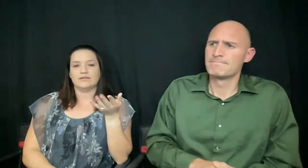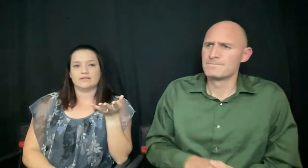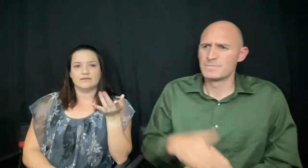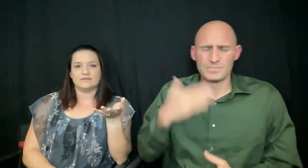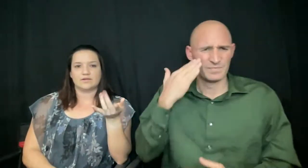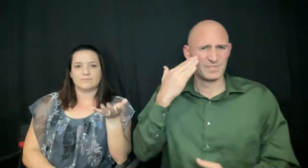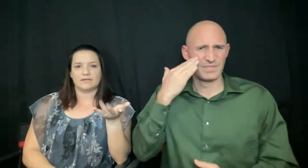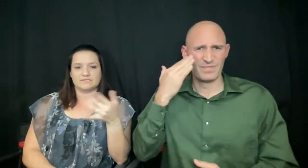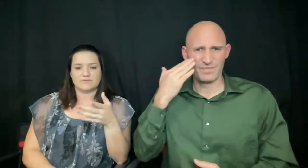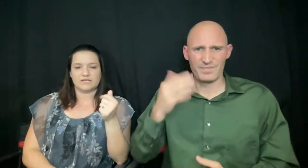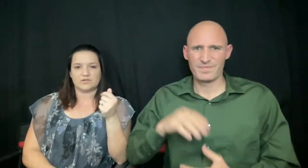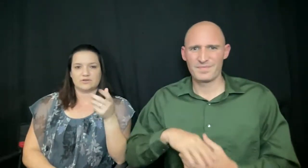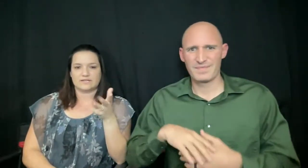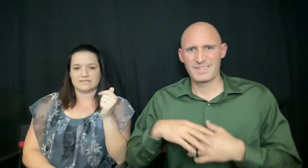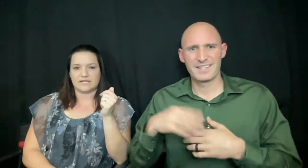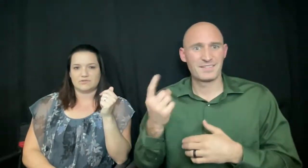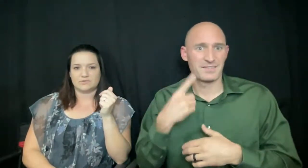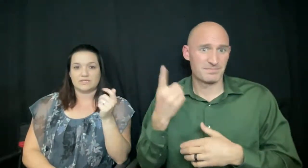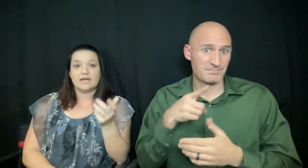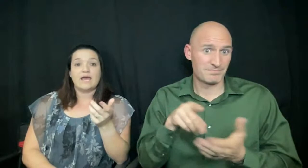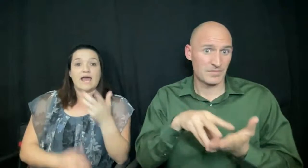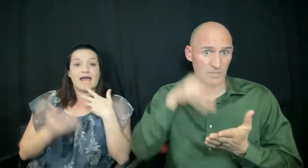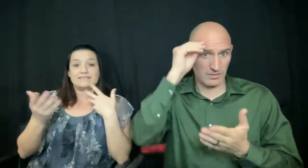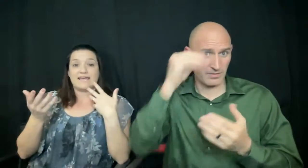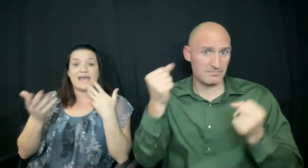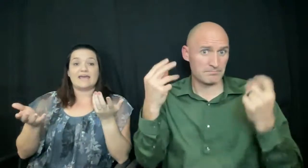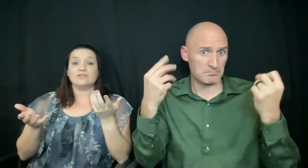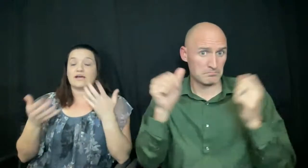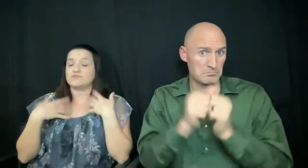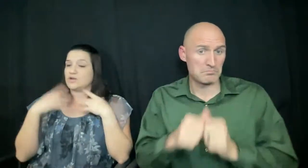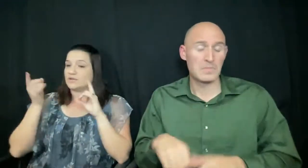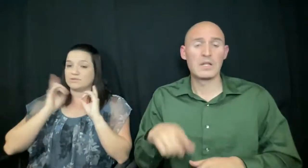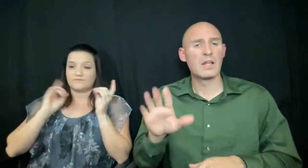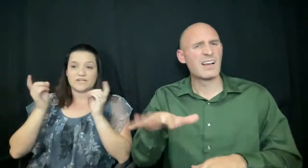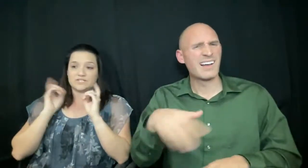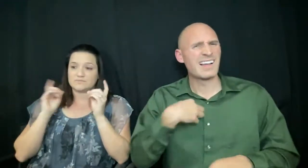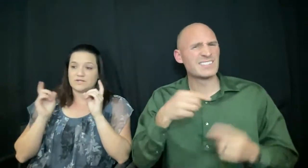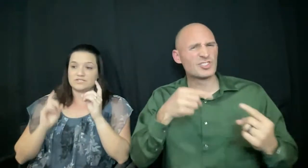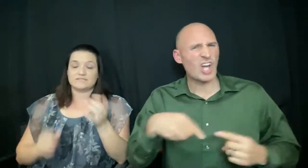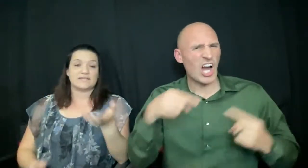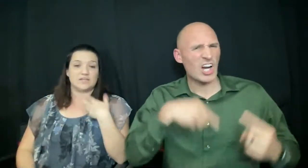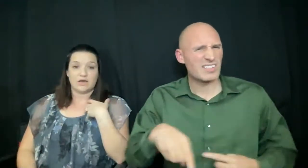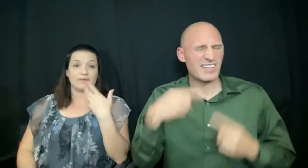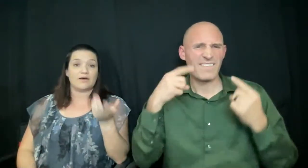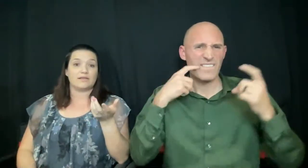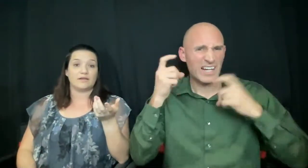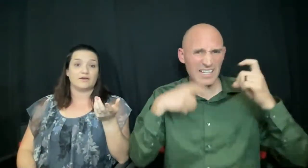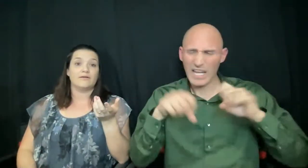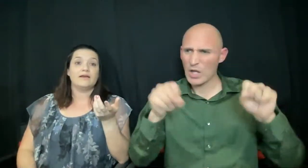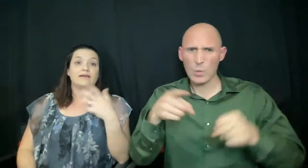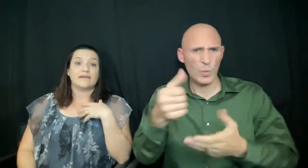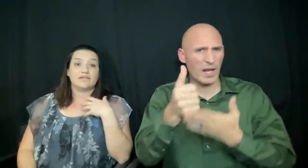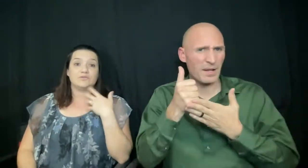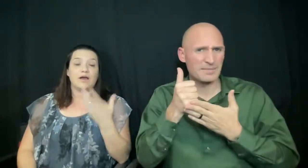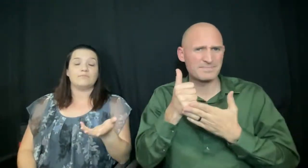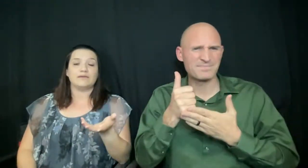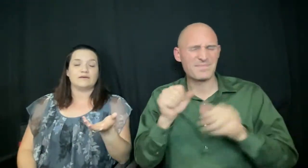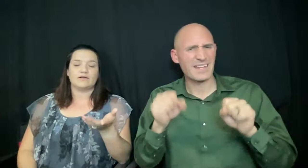a learning buddy, somebody that you're learning sign language with, say, hey, look, I'm struggling with the facial expressions. Can you help me out here? Can you help me or